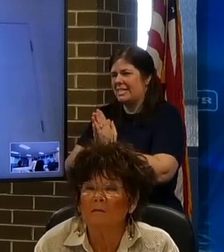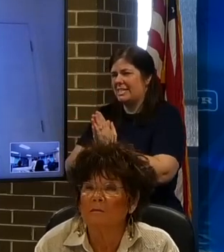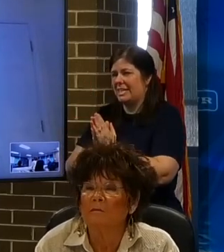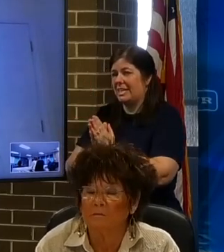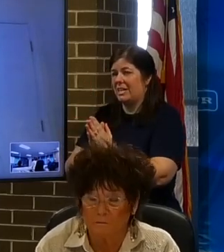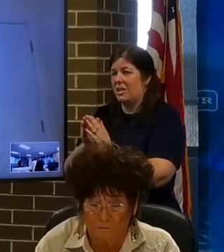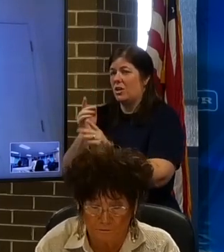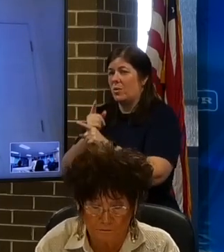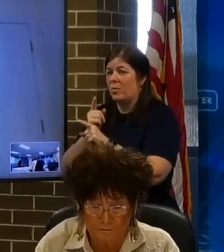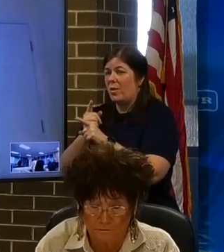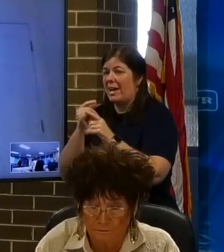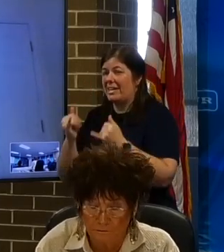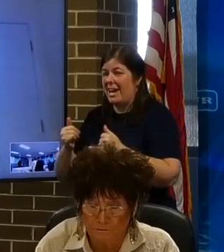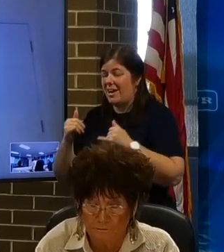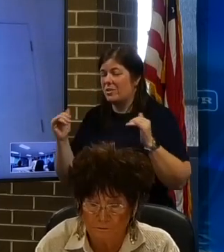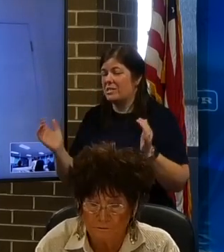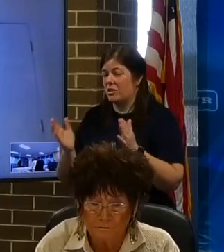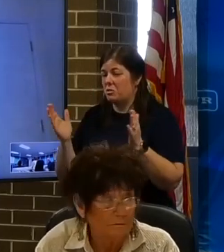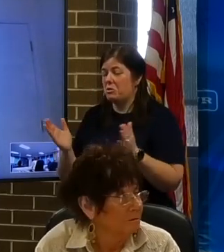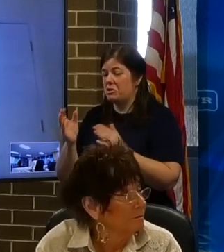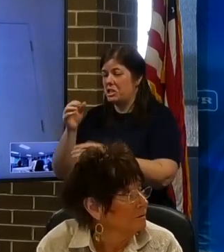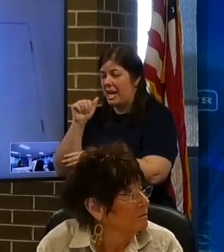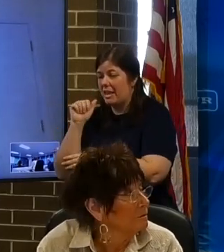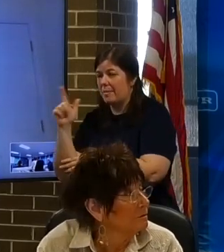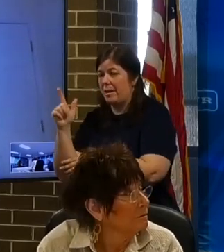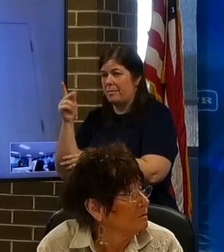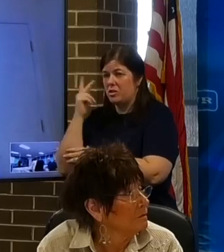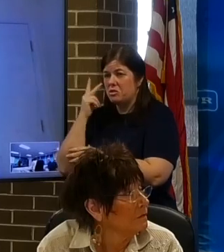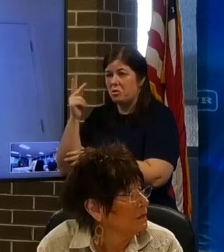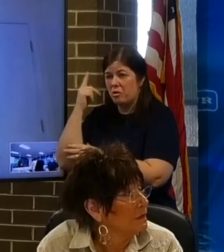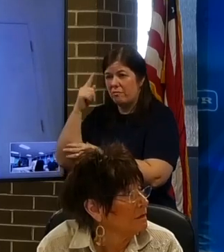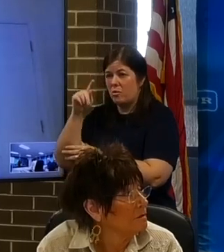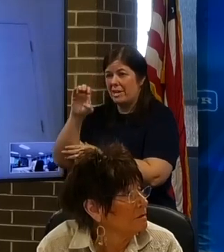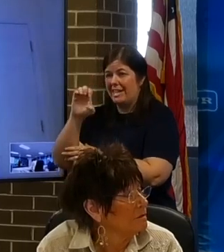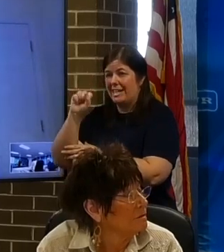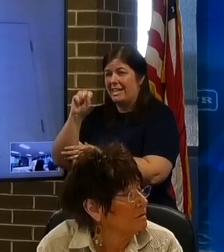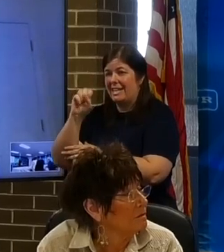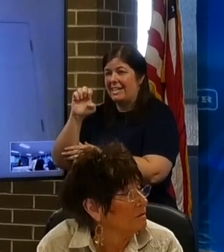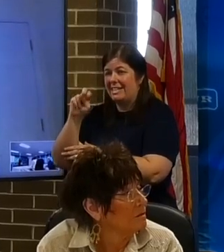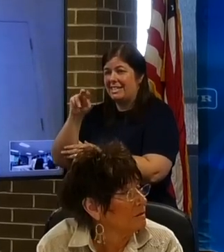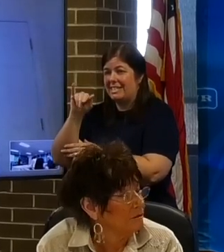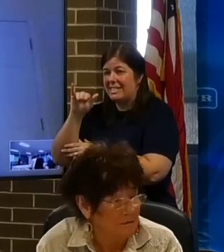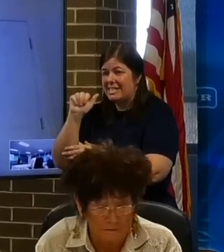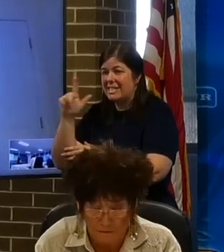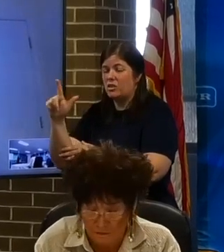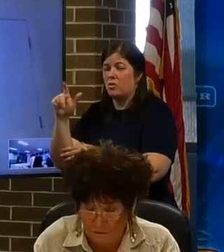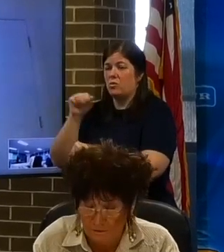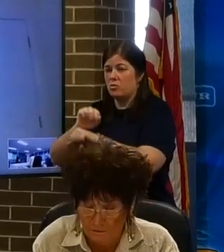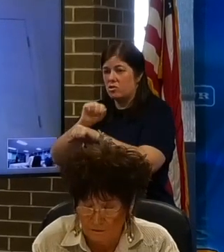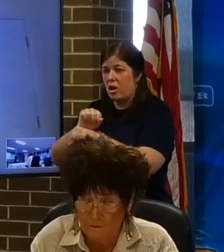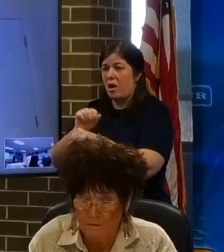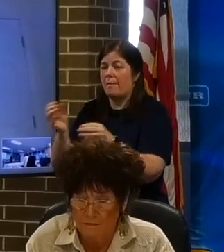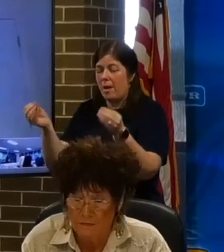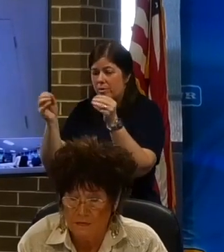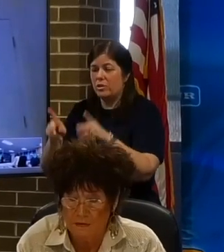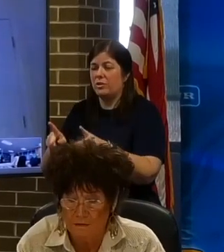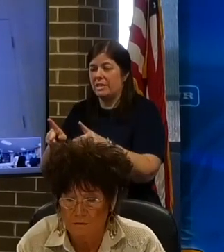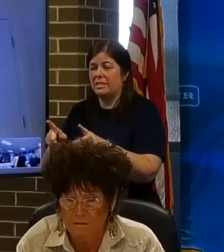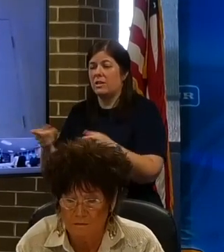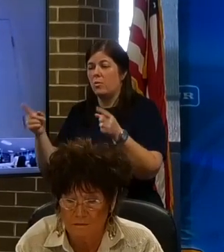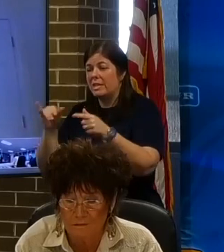now encouraging Alabamians to look for essential job opportunities. And then once that happens, we